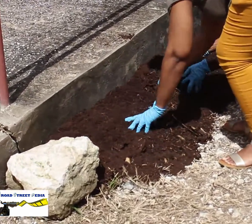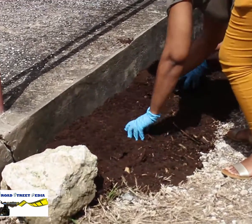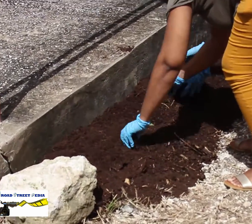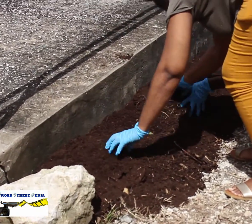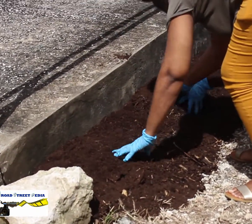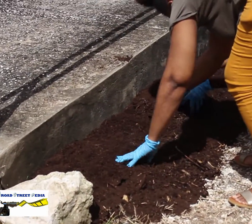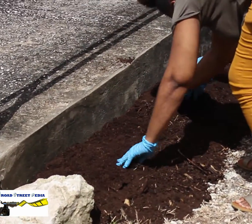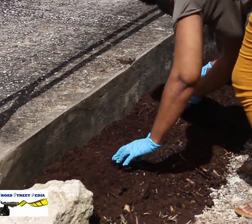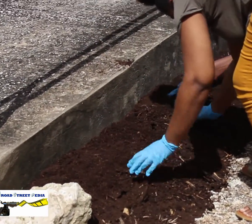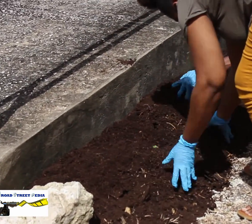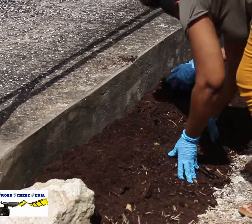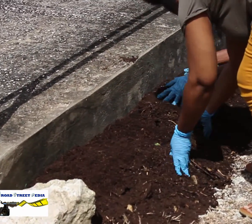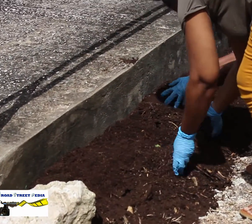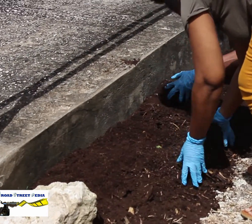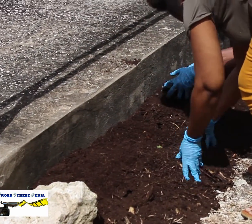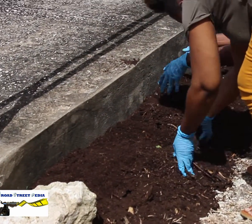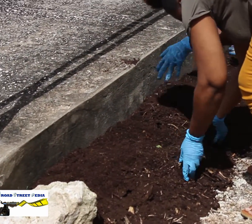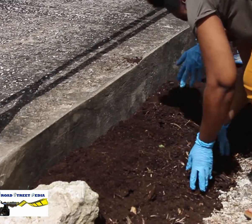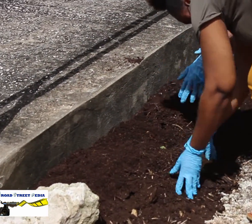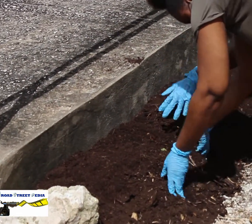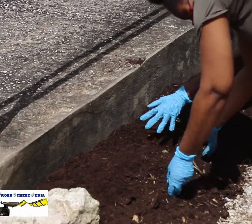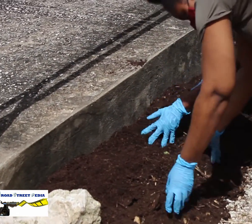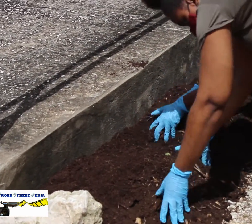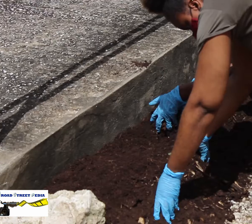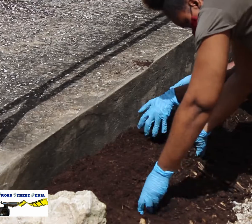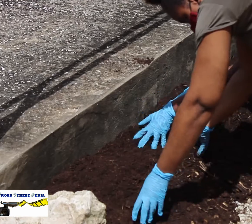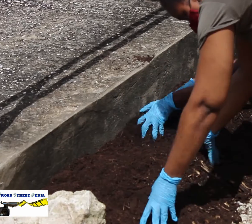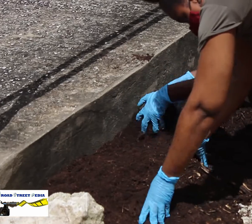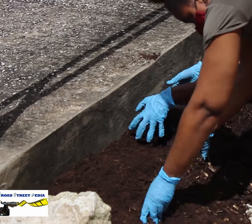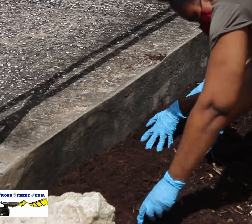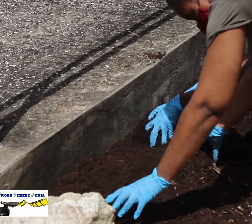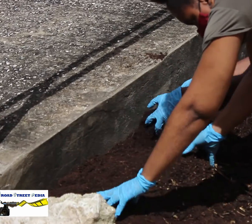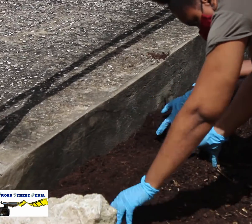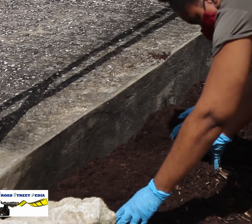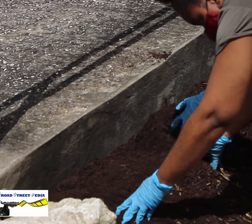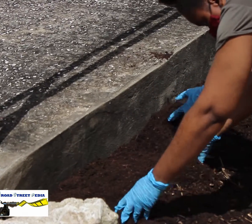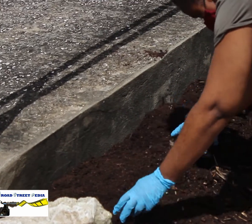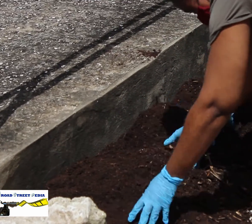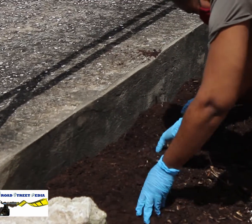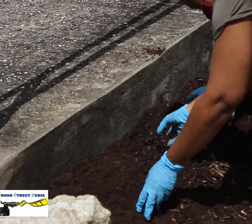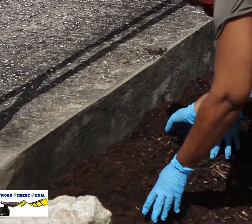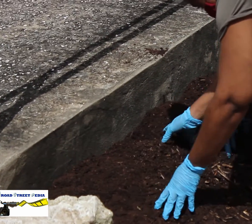So we got to get somebody coming back. Because somebody has to come back and care for these. Alright,